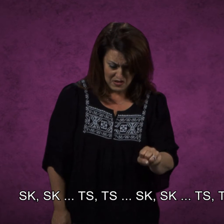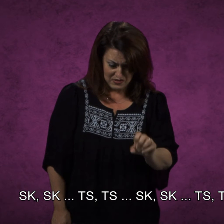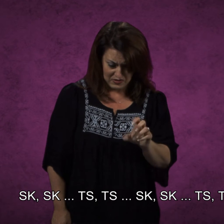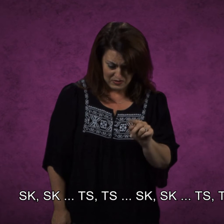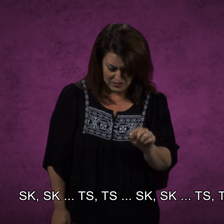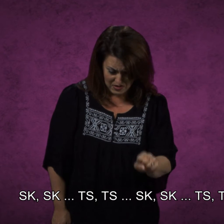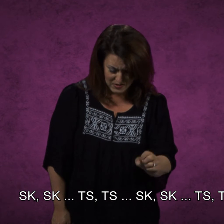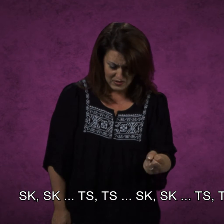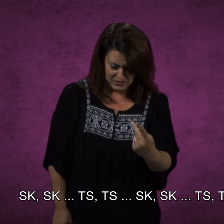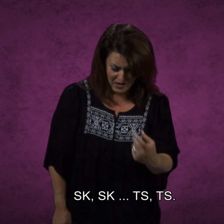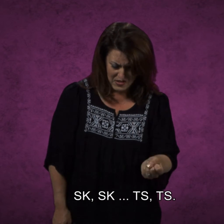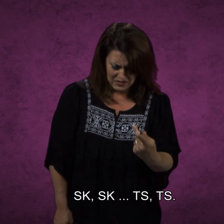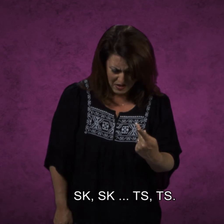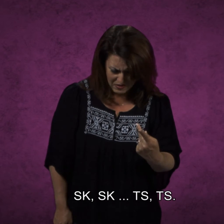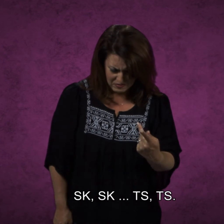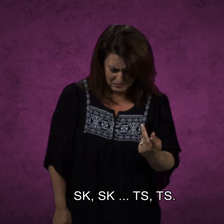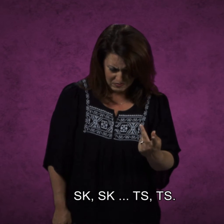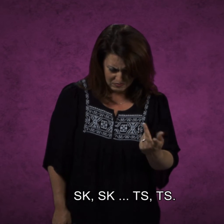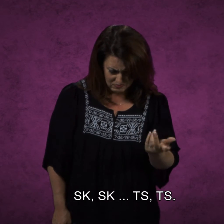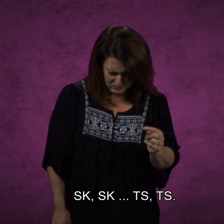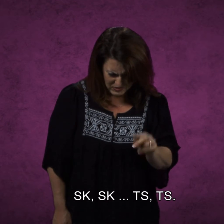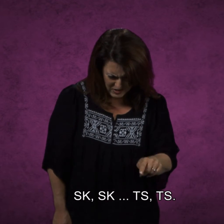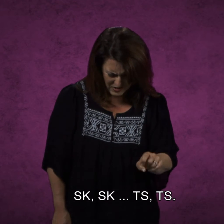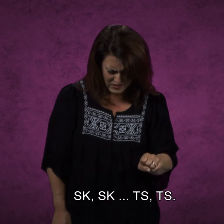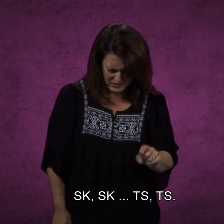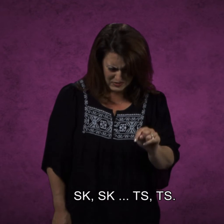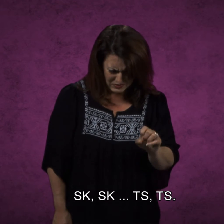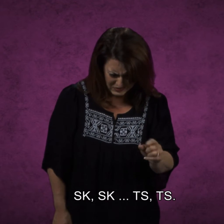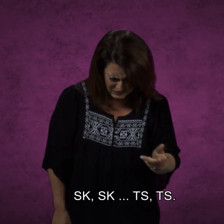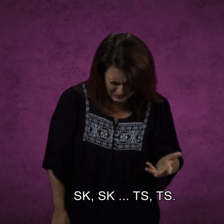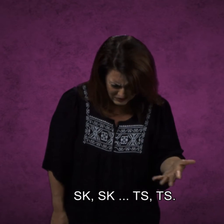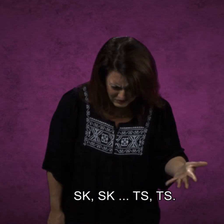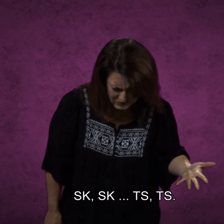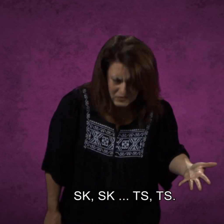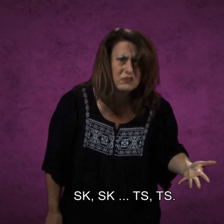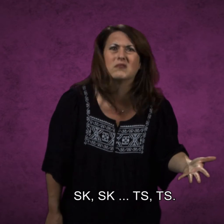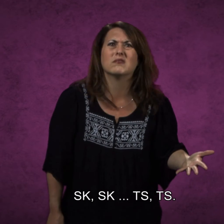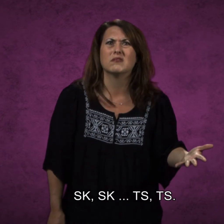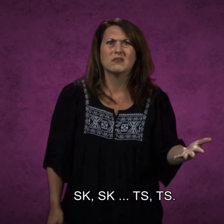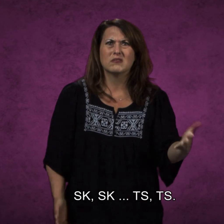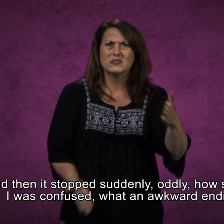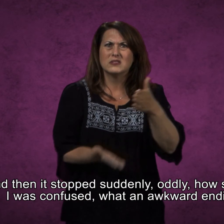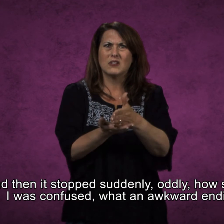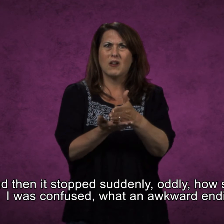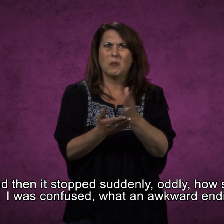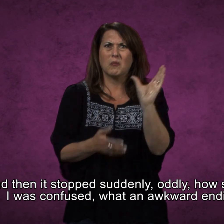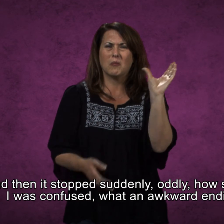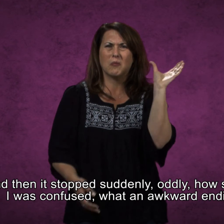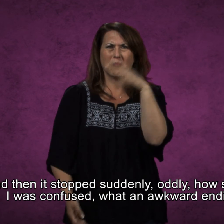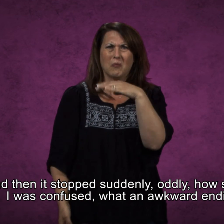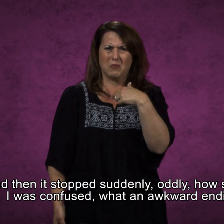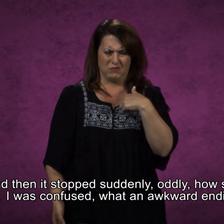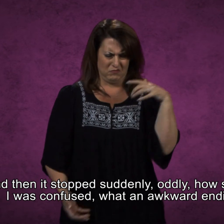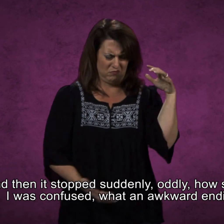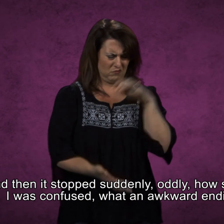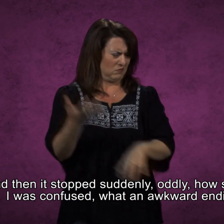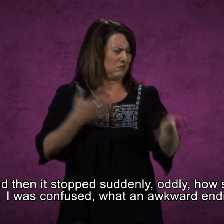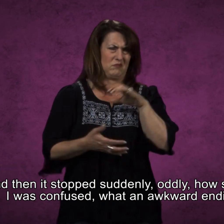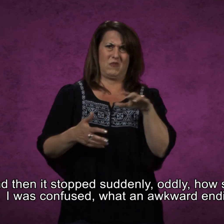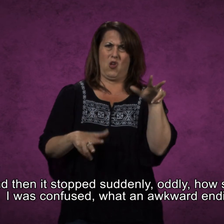TS. SK, TS, TS. And then it stopped suddenly, oddly. How